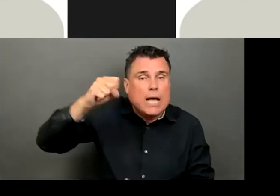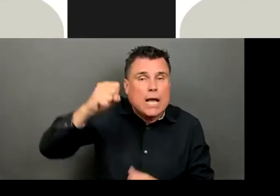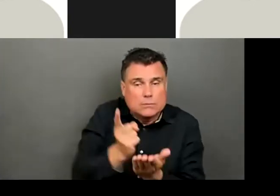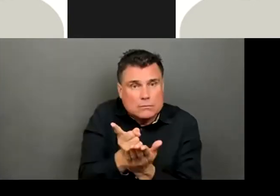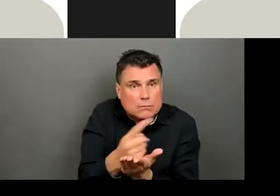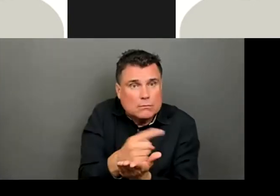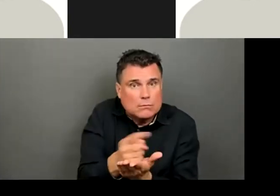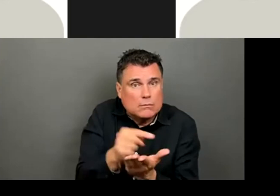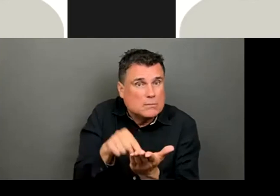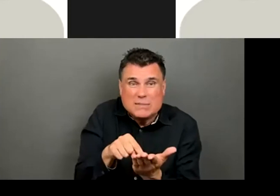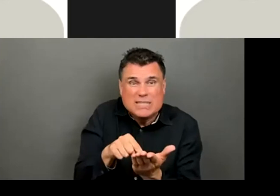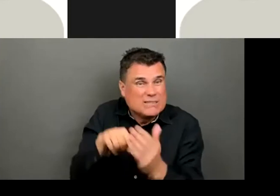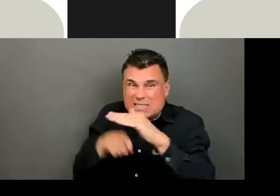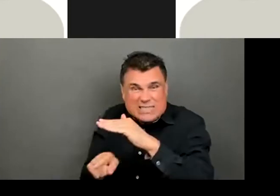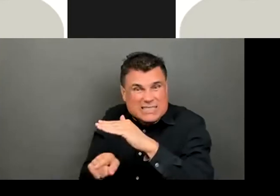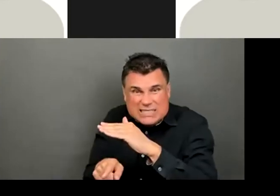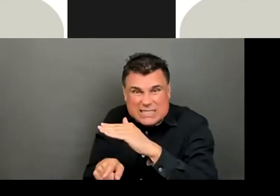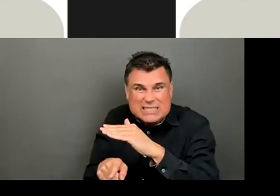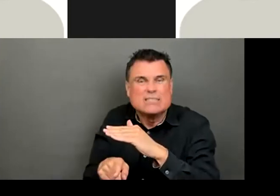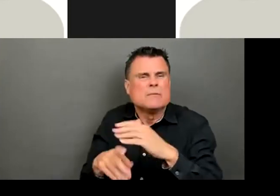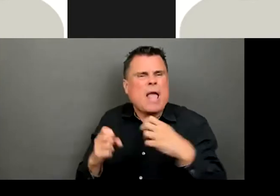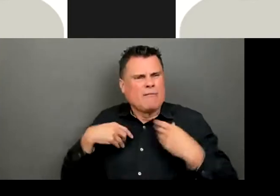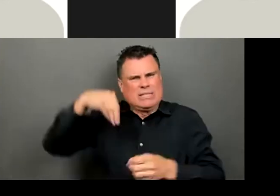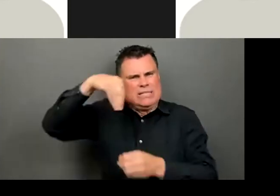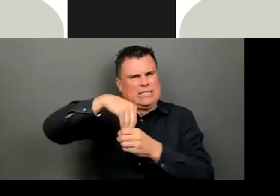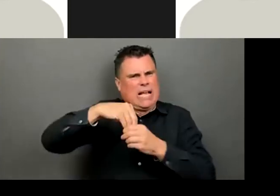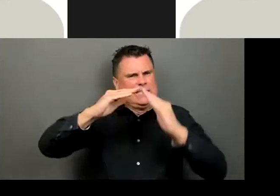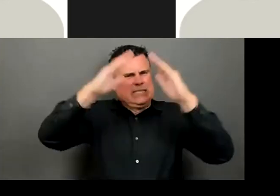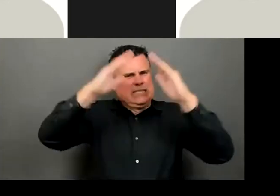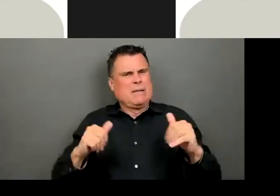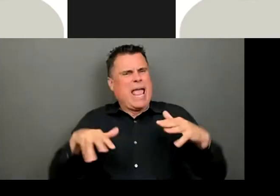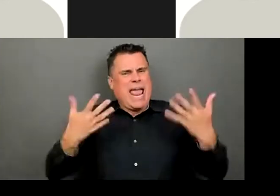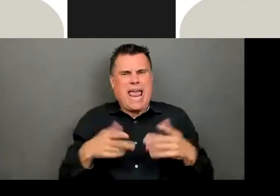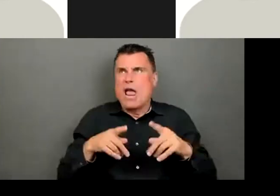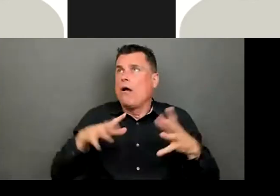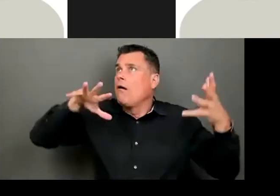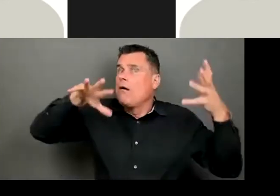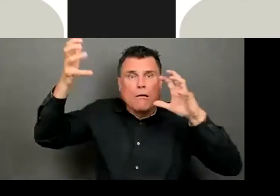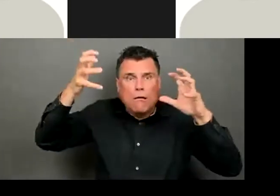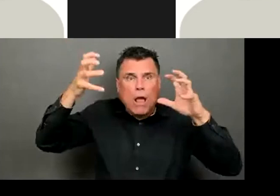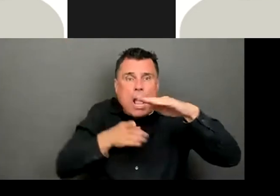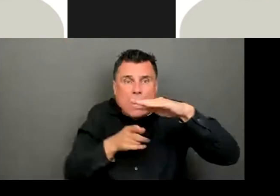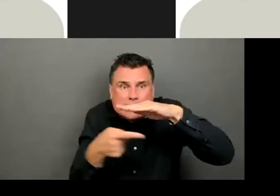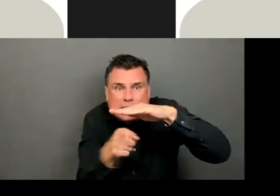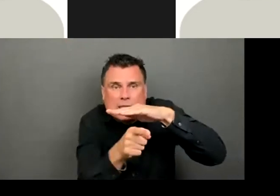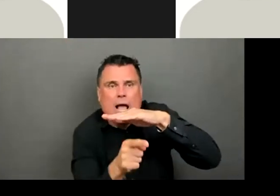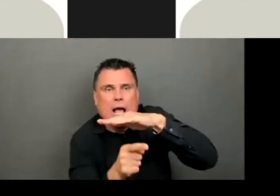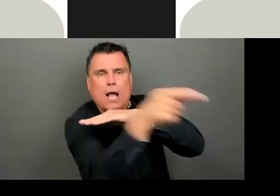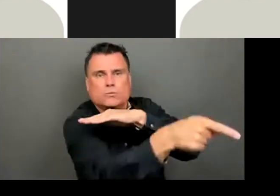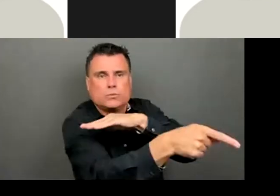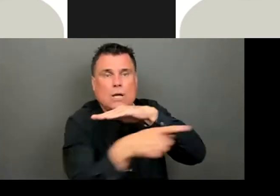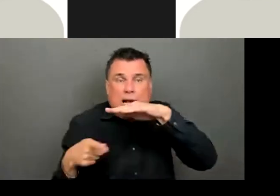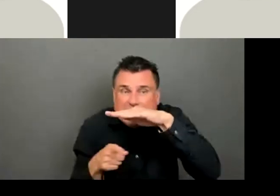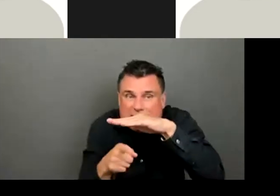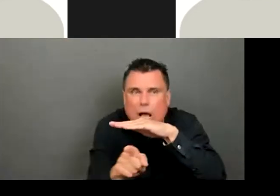effectively, and then use that core capabilities of an indoor positioning system to apply to solve the